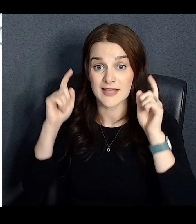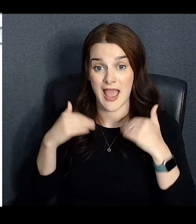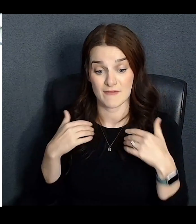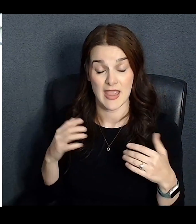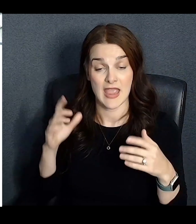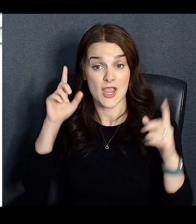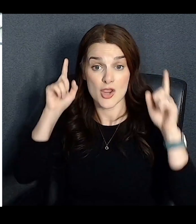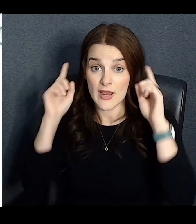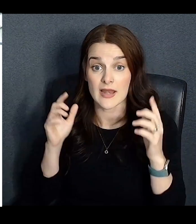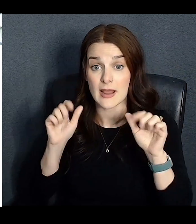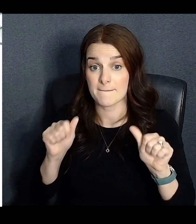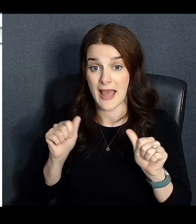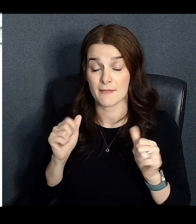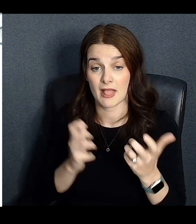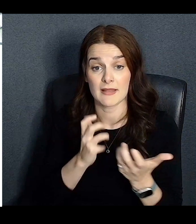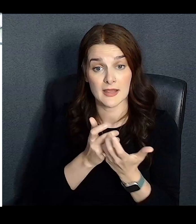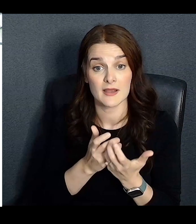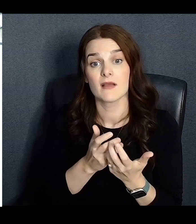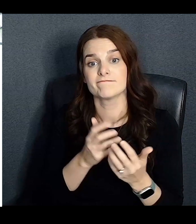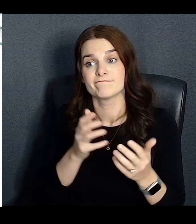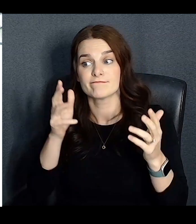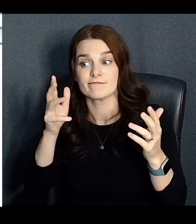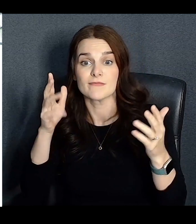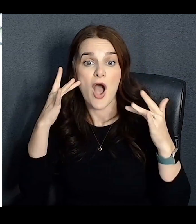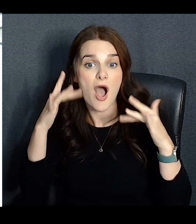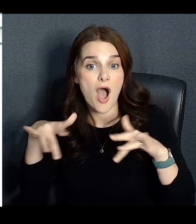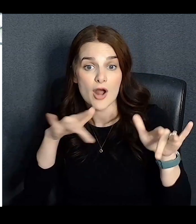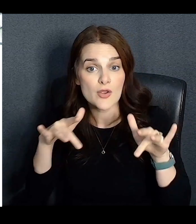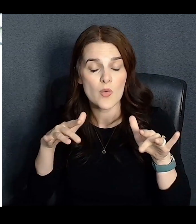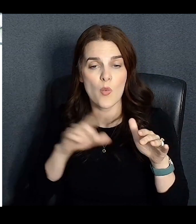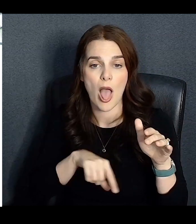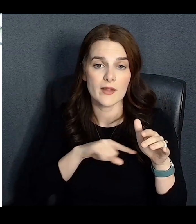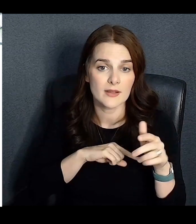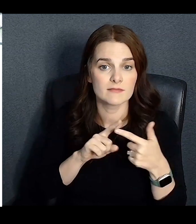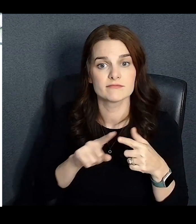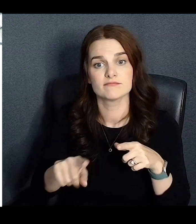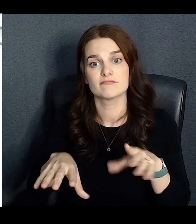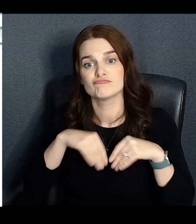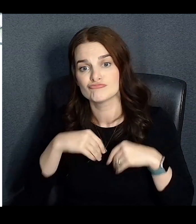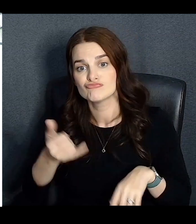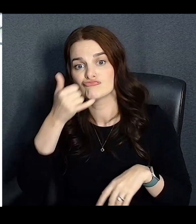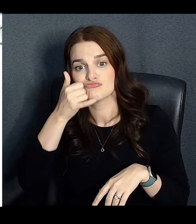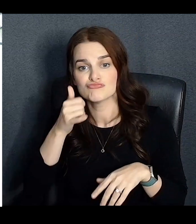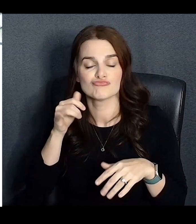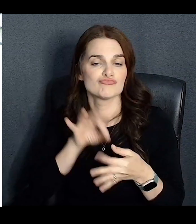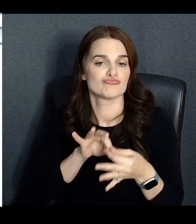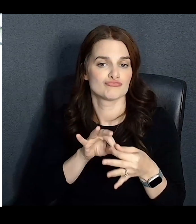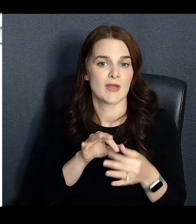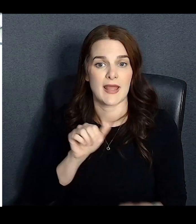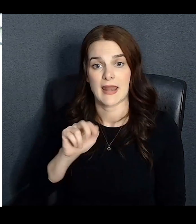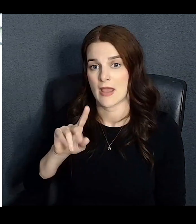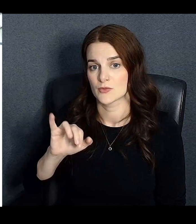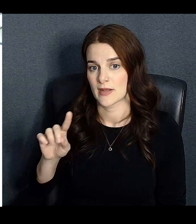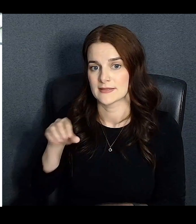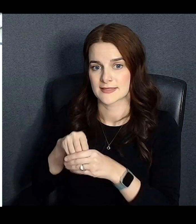aid compatibility to improve audio quality, take calls. In Android, it's connected devices and settings.